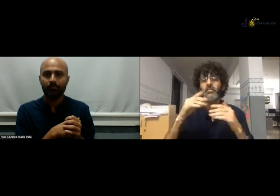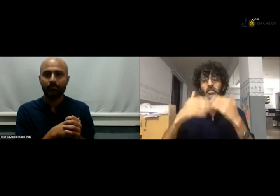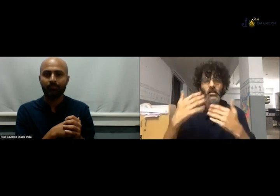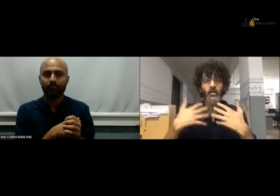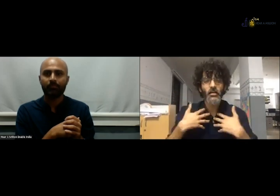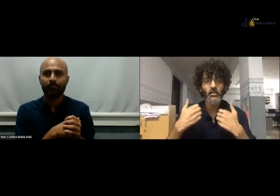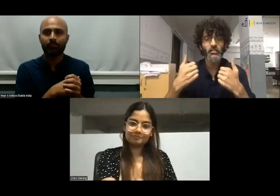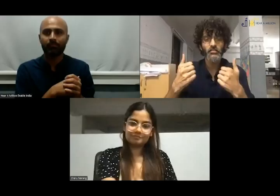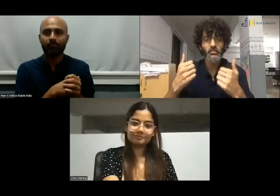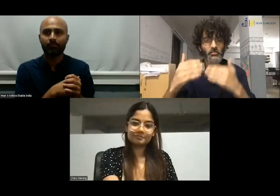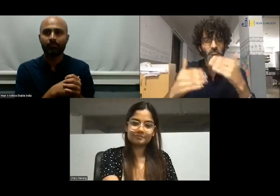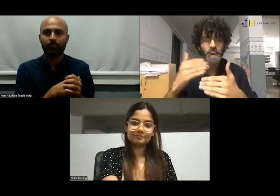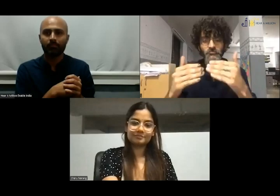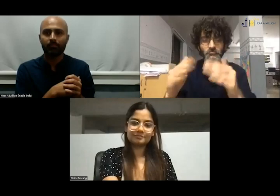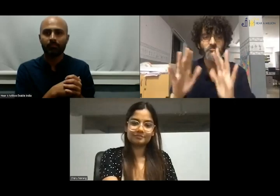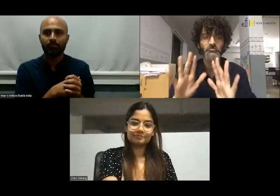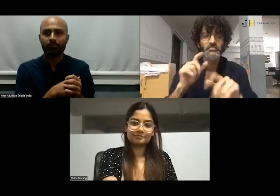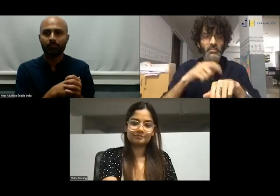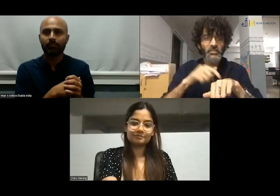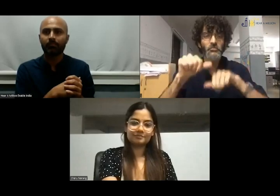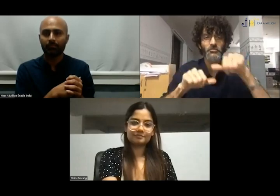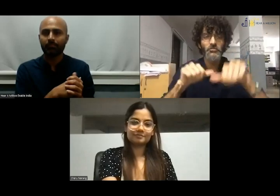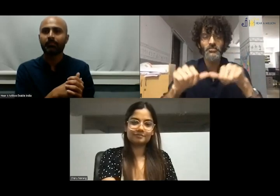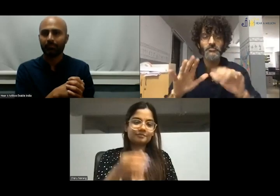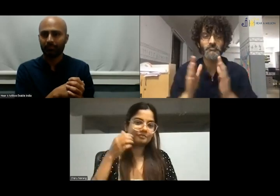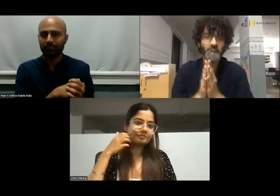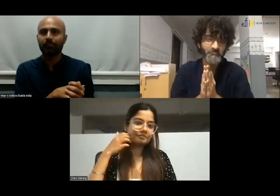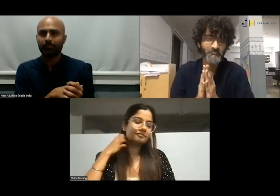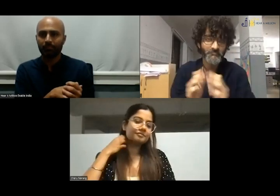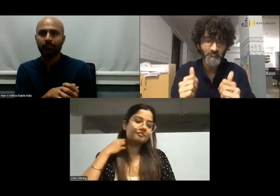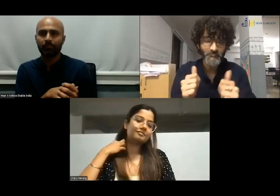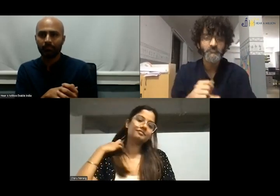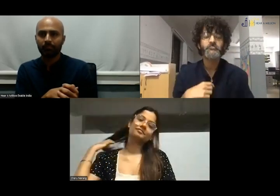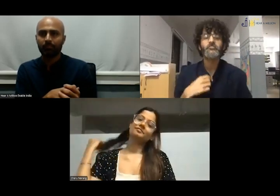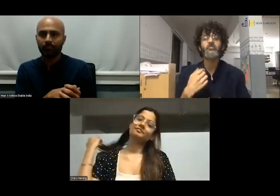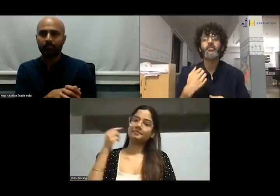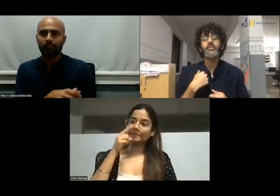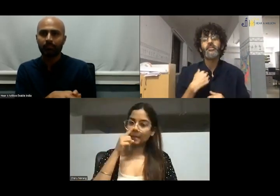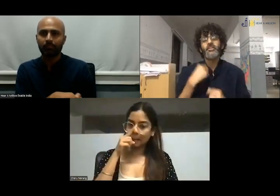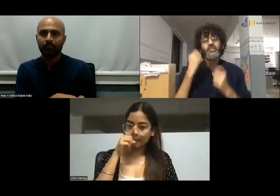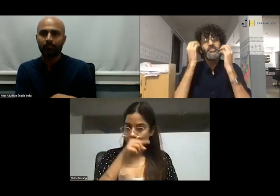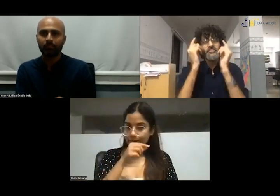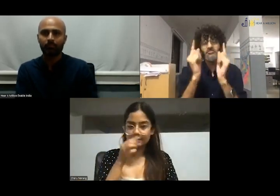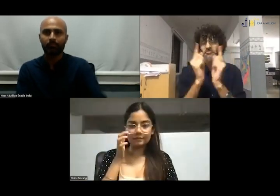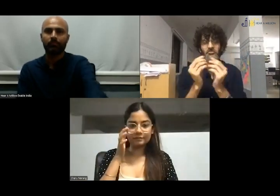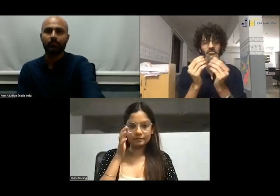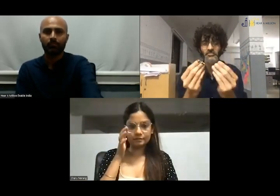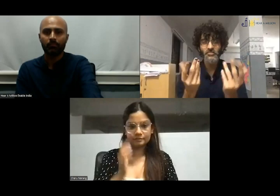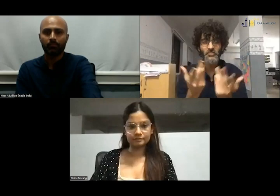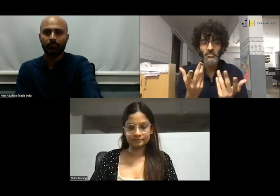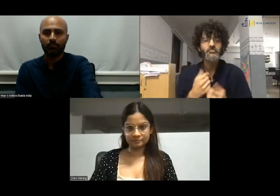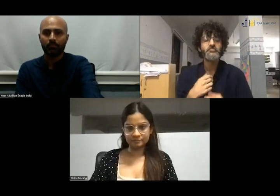overwhelming. I respect her family who are present here.